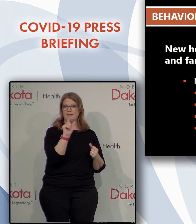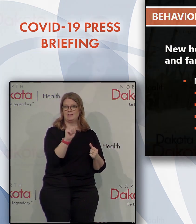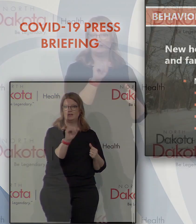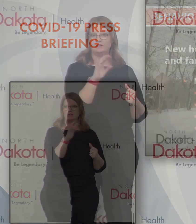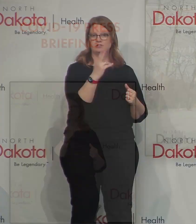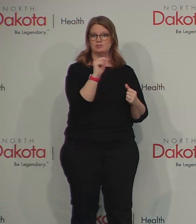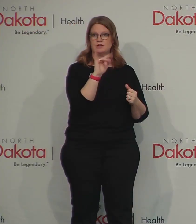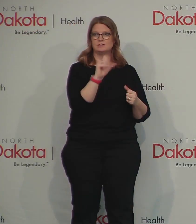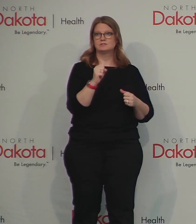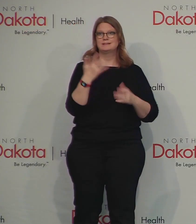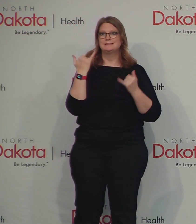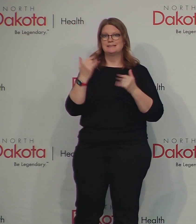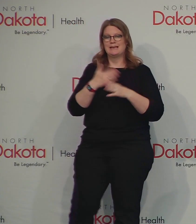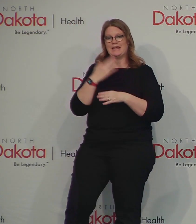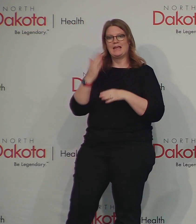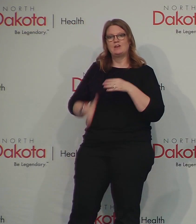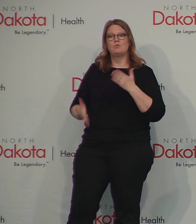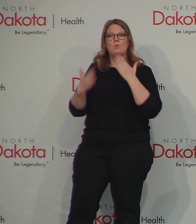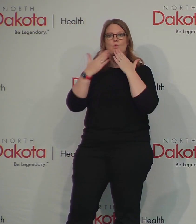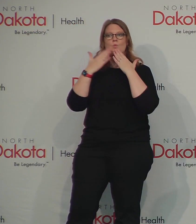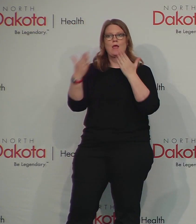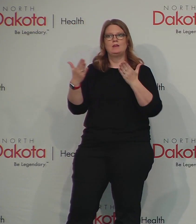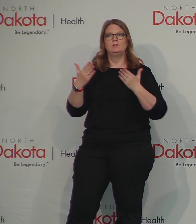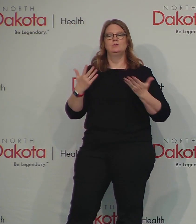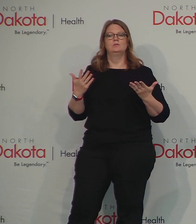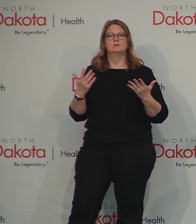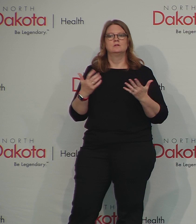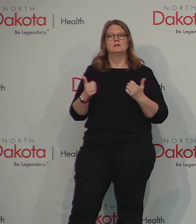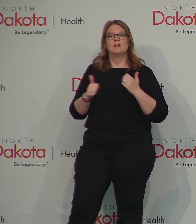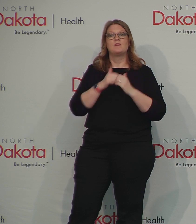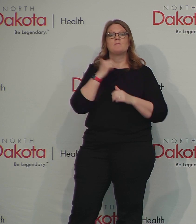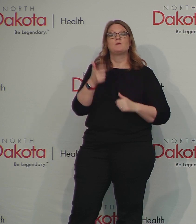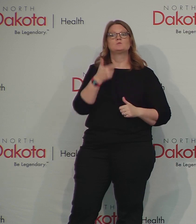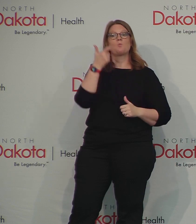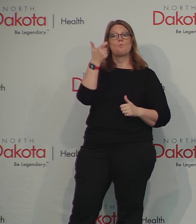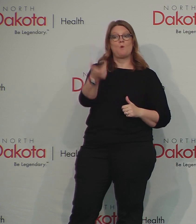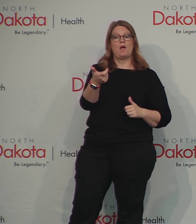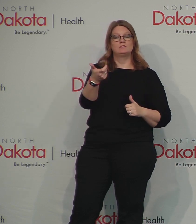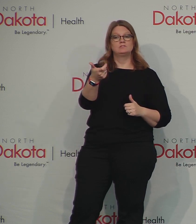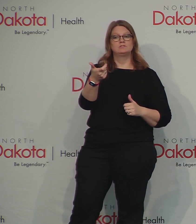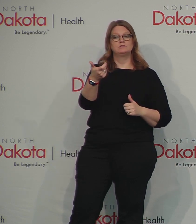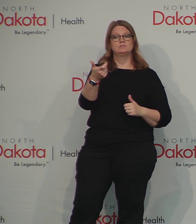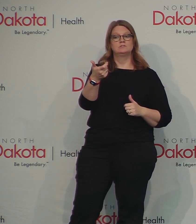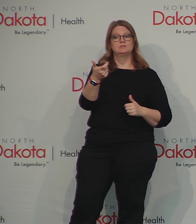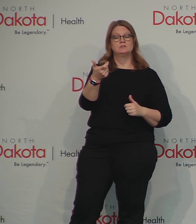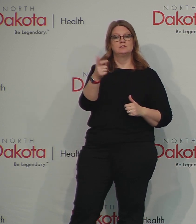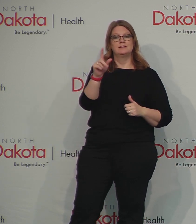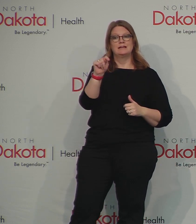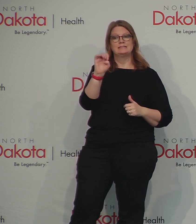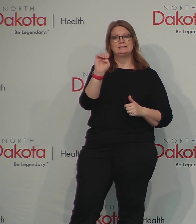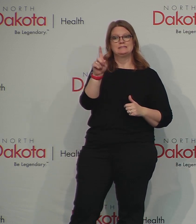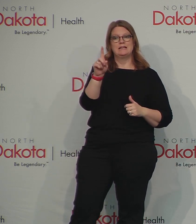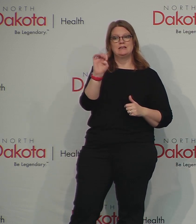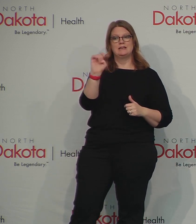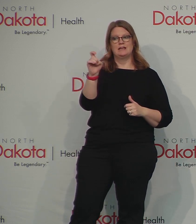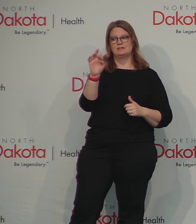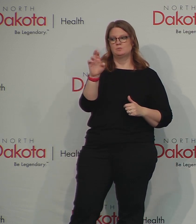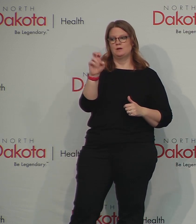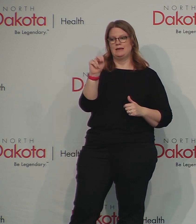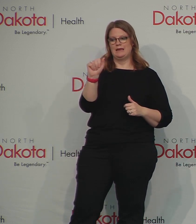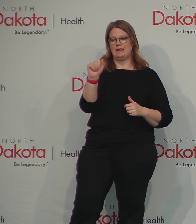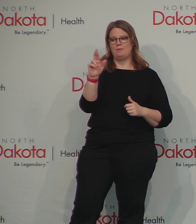with our gratitude quota today, one of the most watched individuals on TEDx, Brene